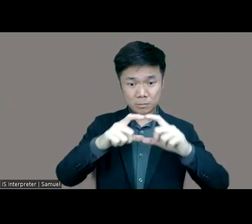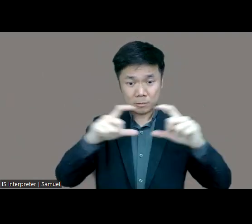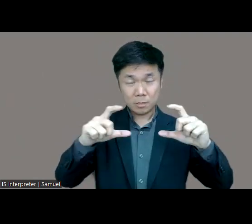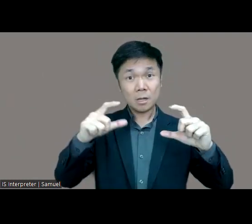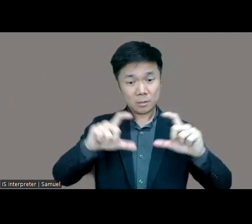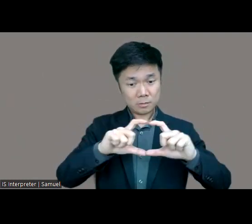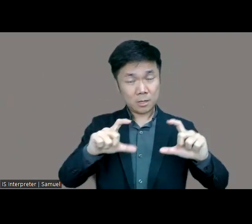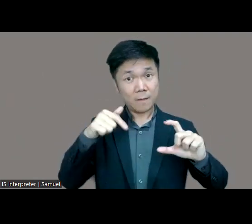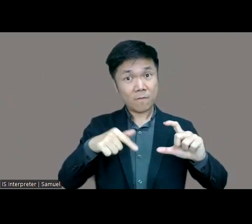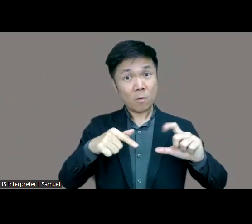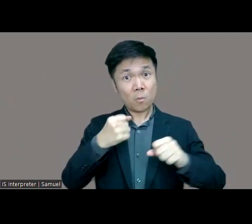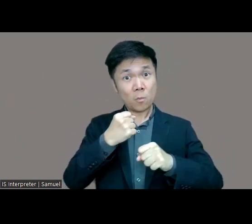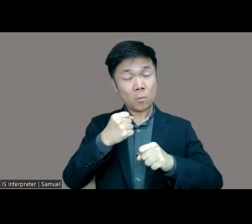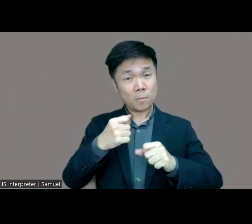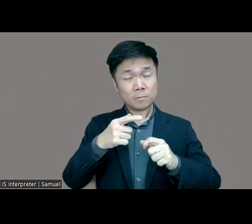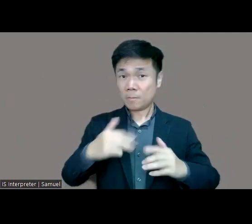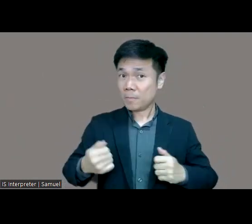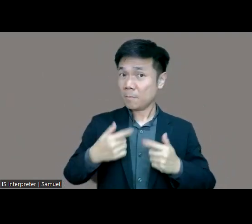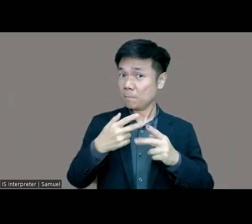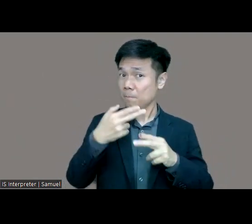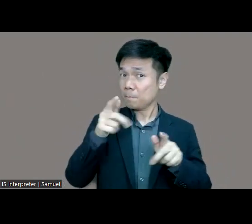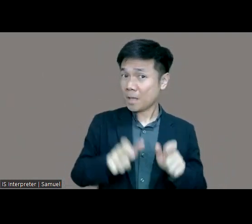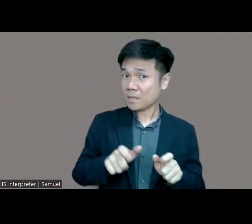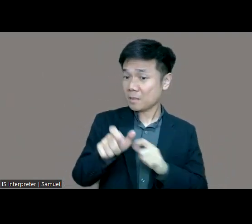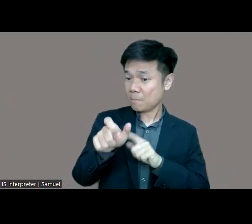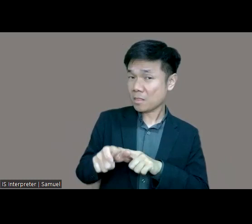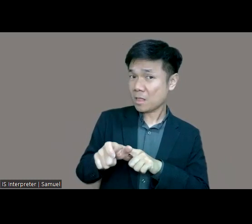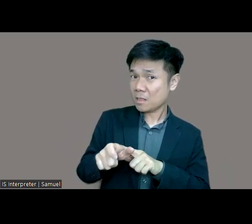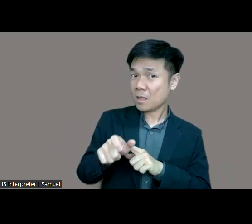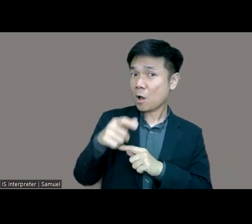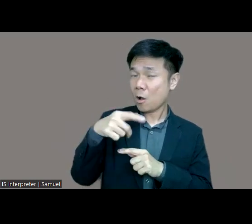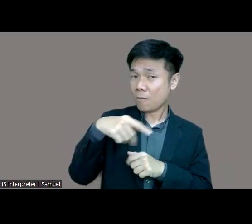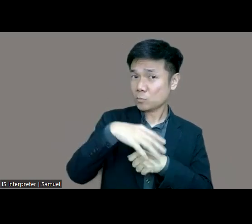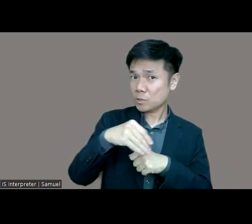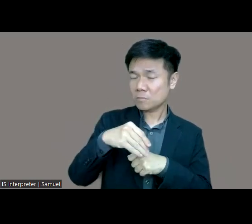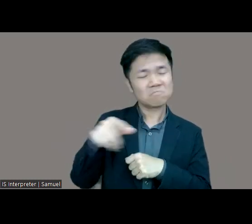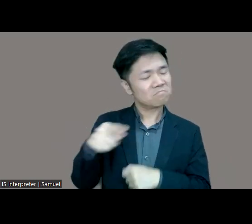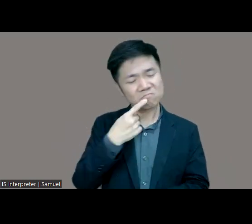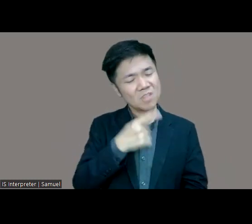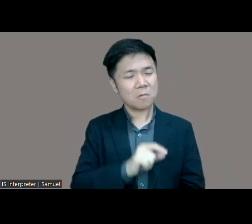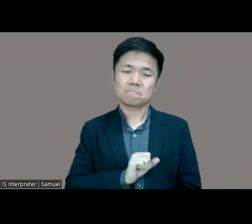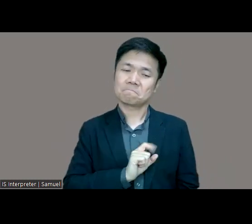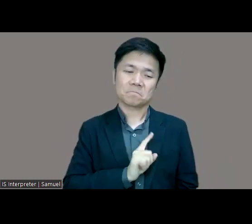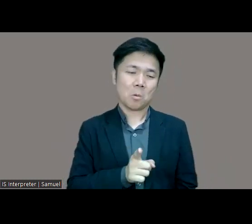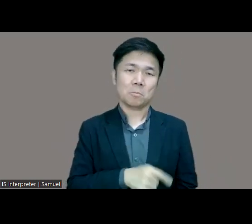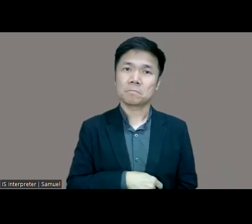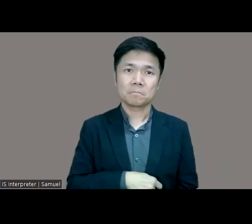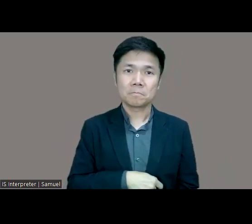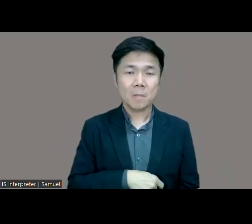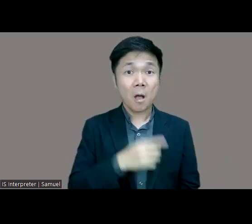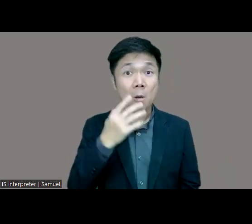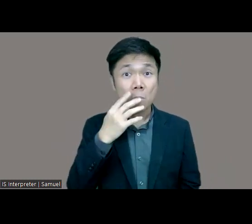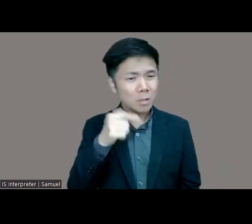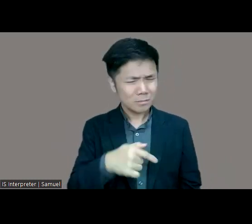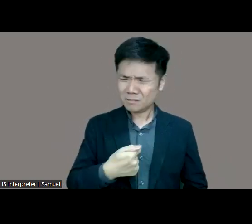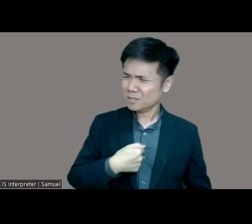So we have a situation where, to me, it's a discrimination based on disability and country of origin,